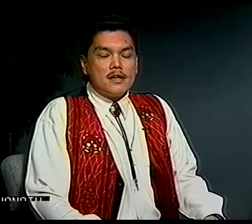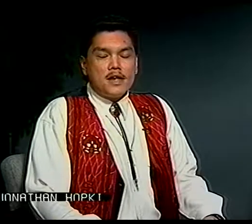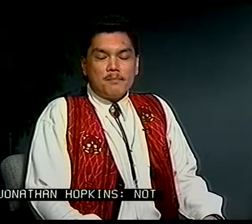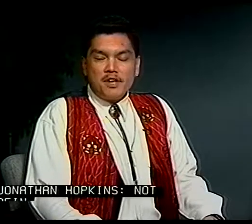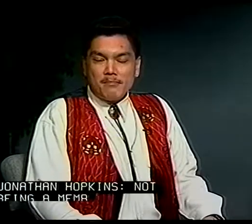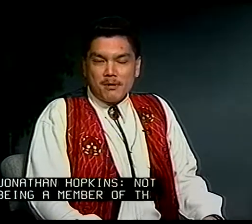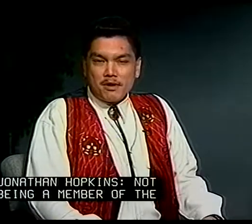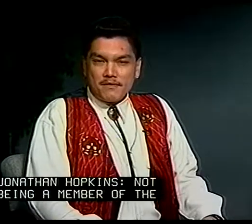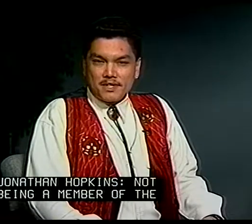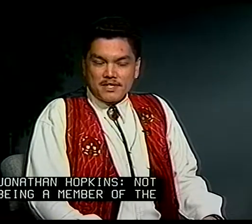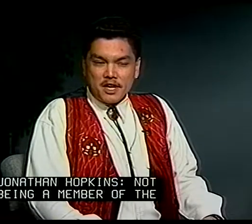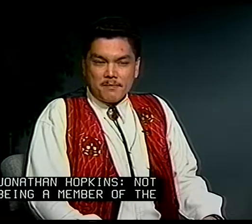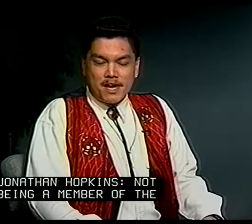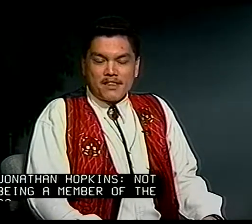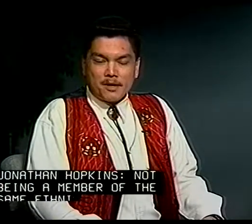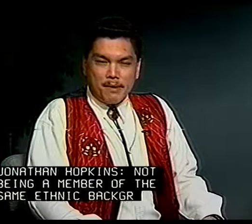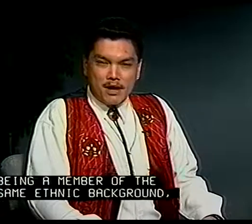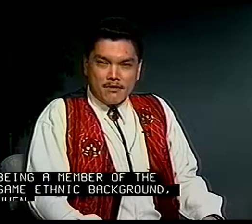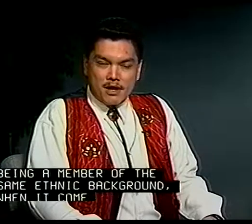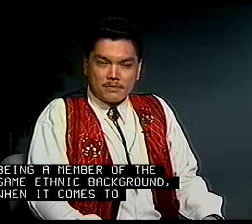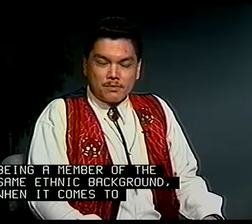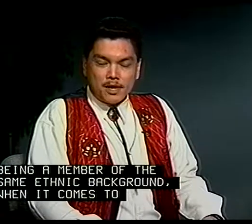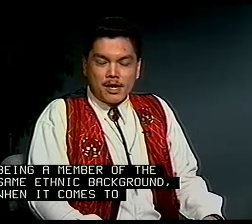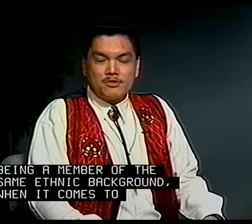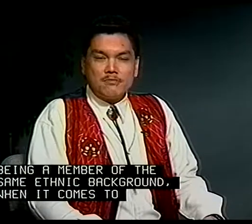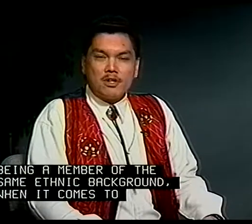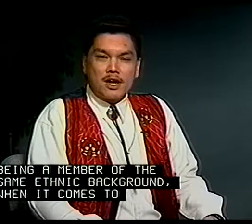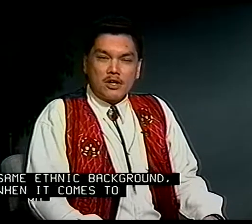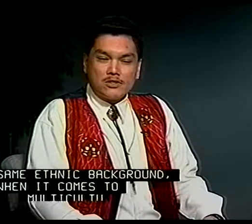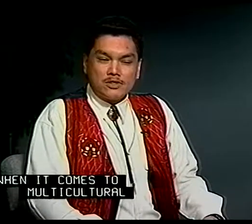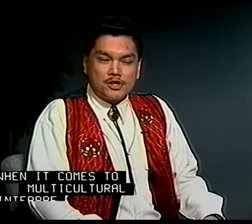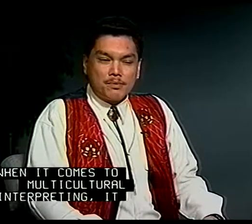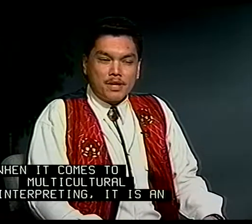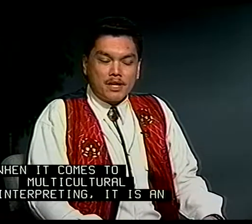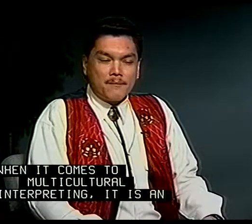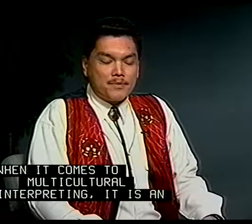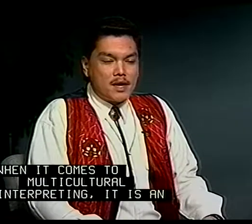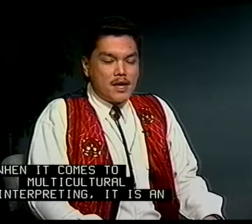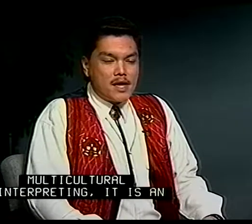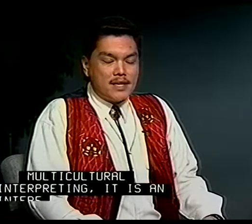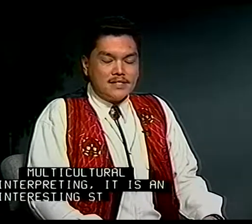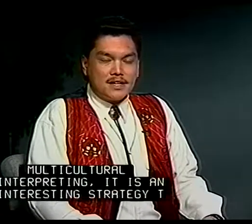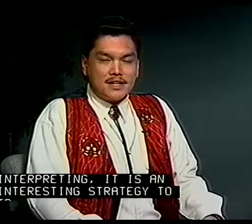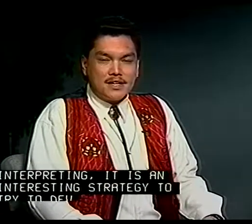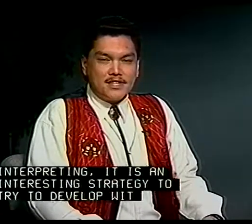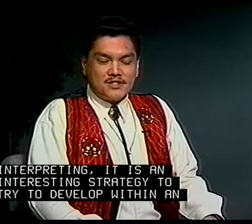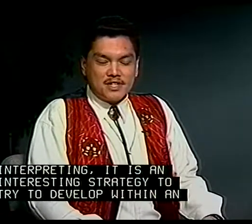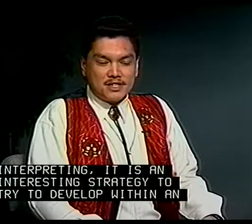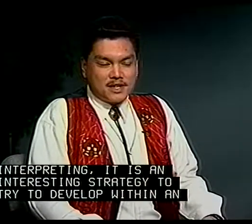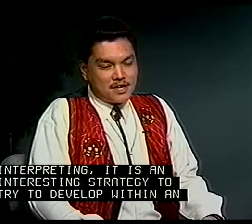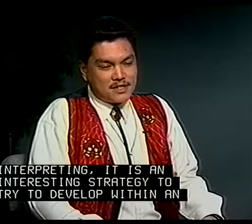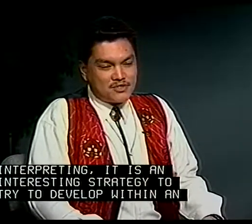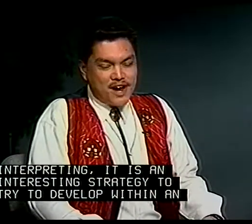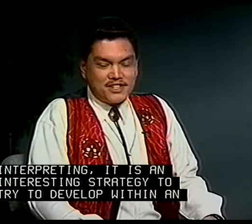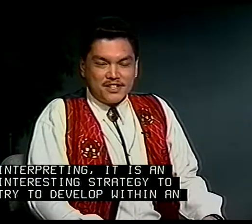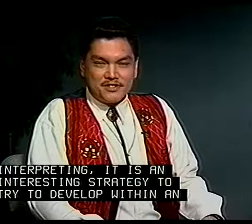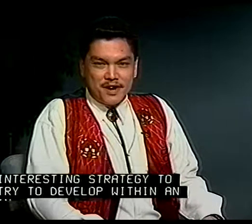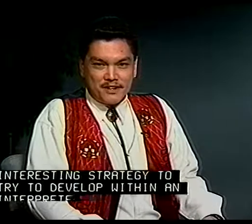Not being a member of the same ethnic background when it comes to multicultural interpreting is an interesting strategy to try to